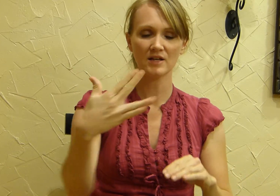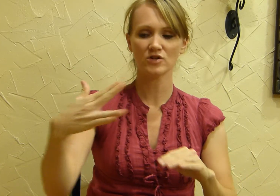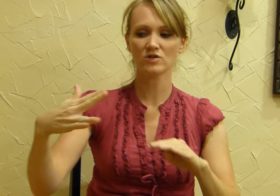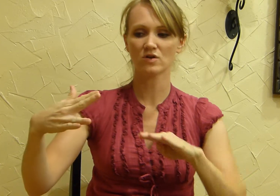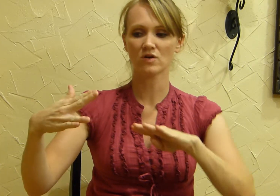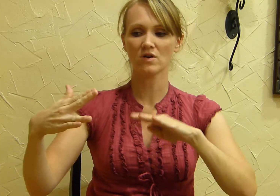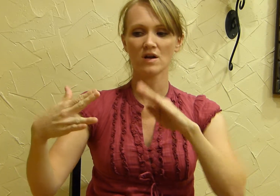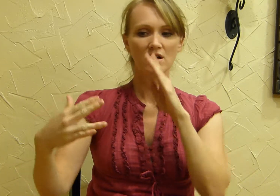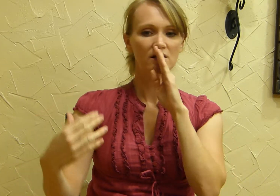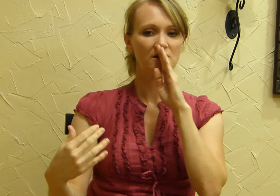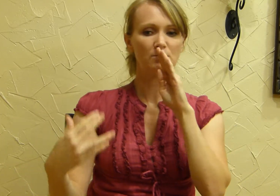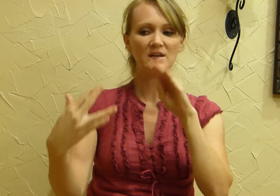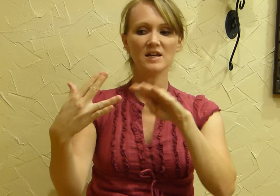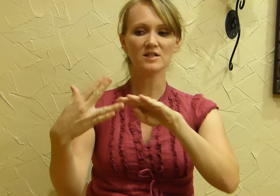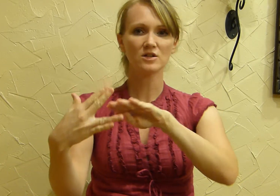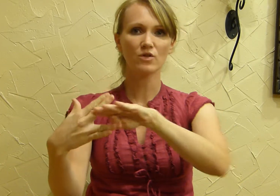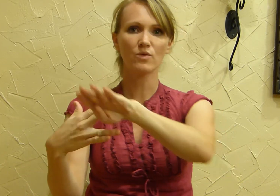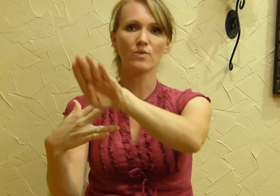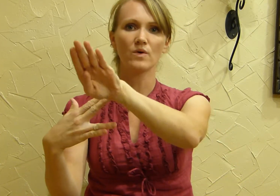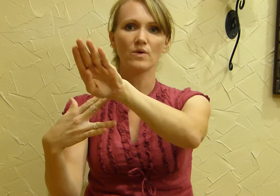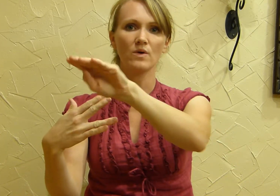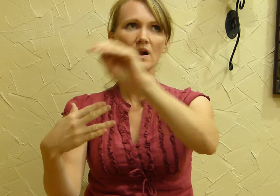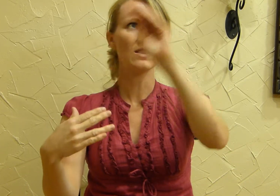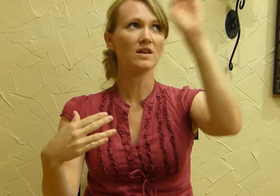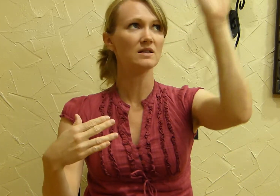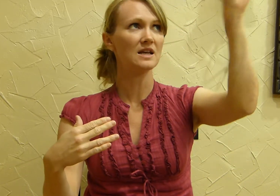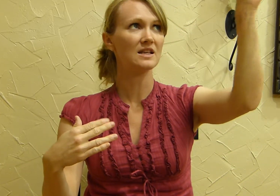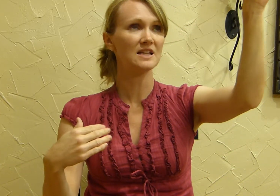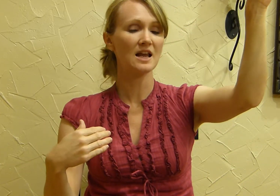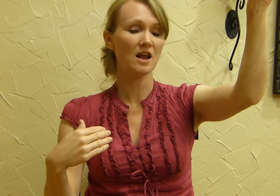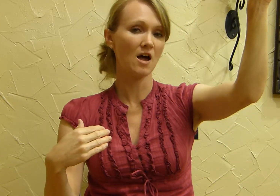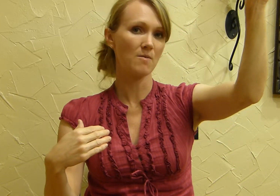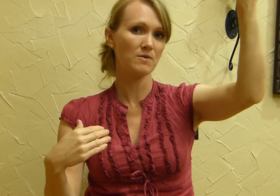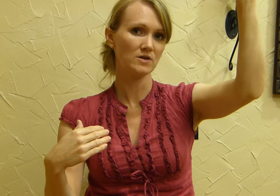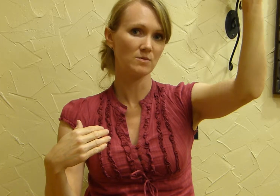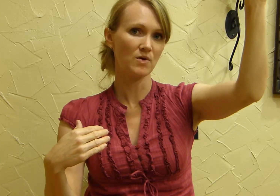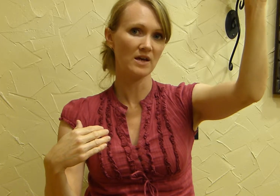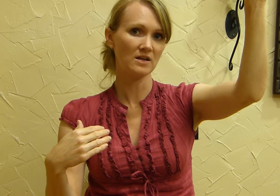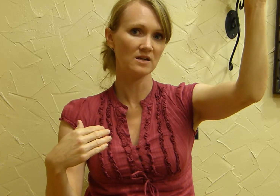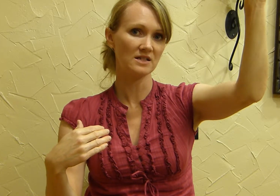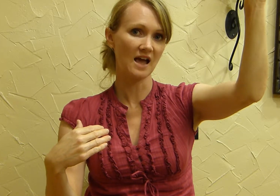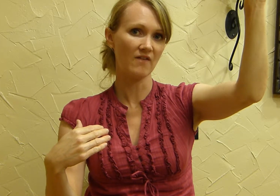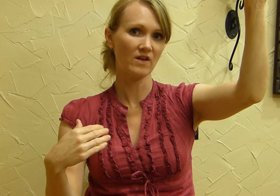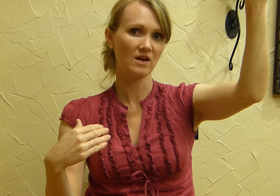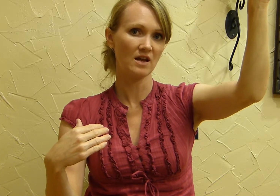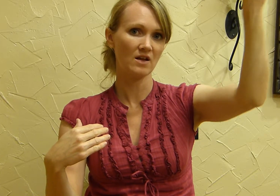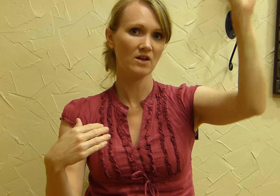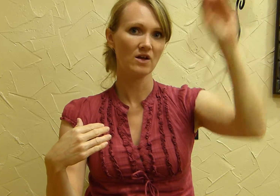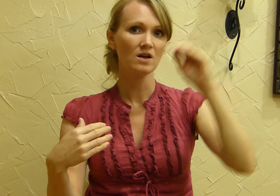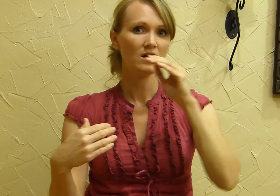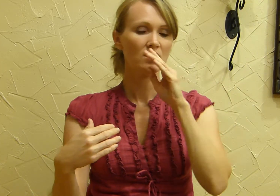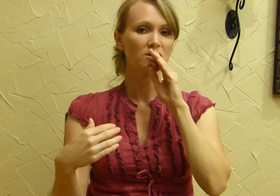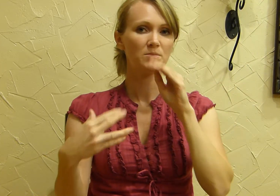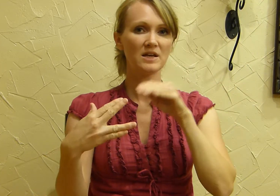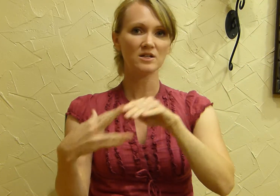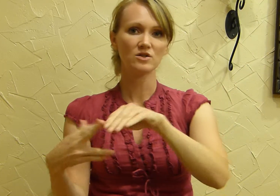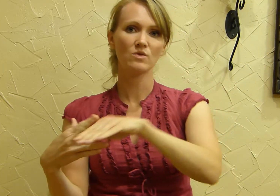Ninja Turtle. Speaks through, and then take this hand up to point to heaven. Speaks